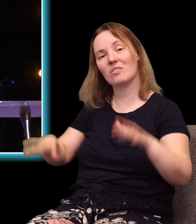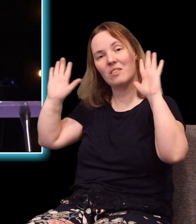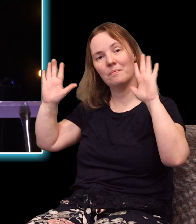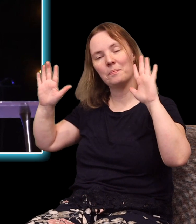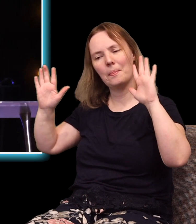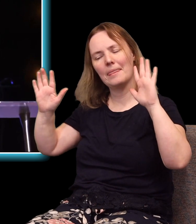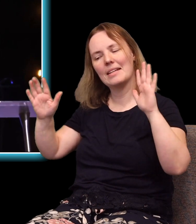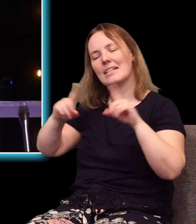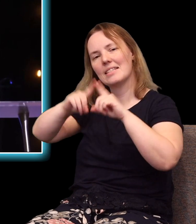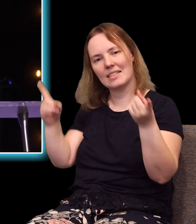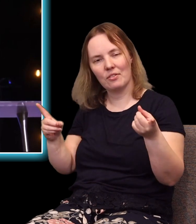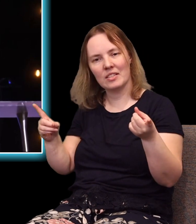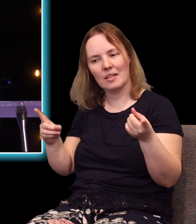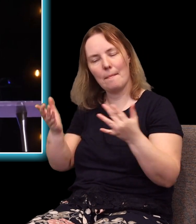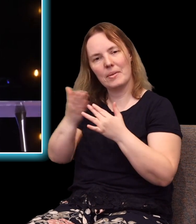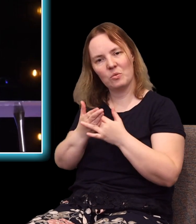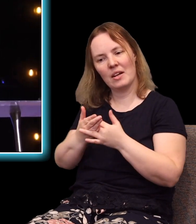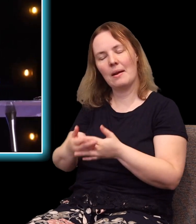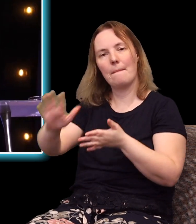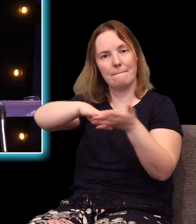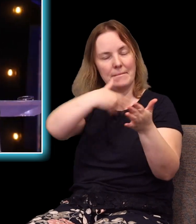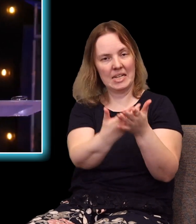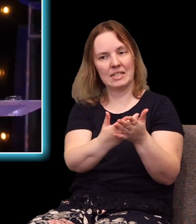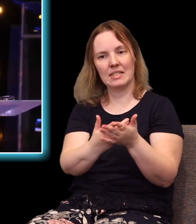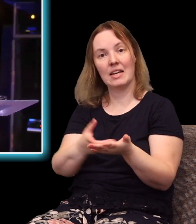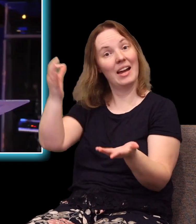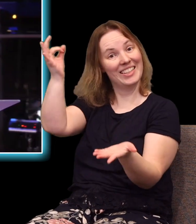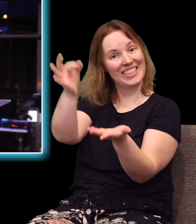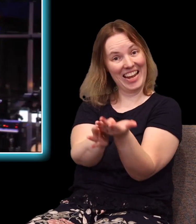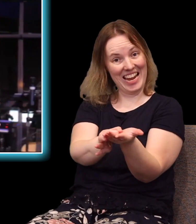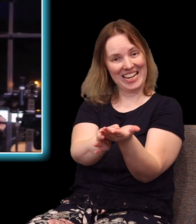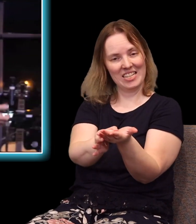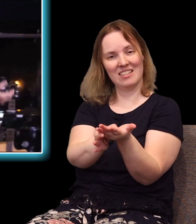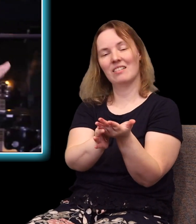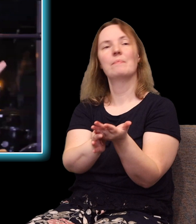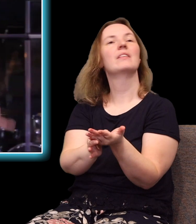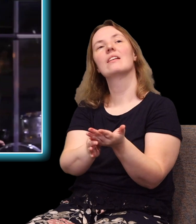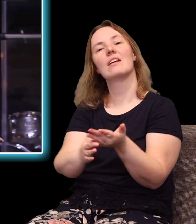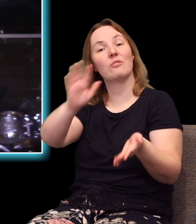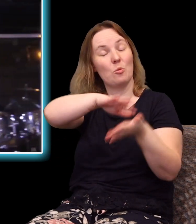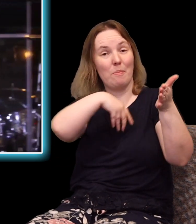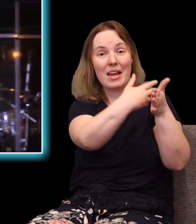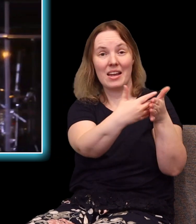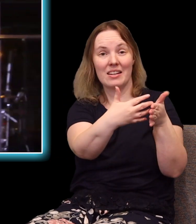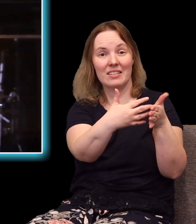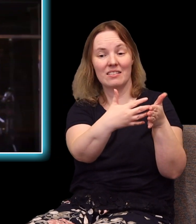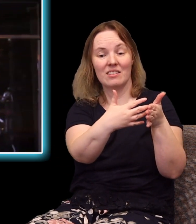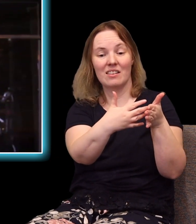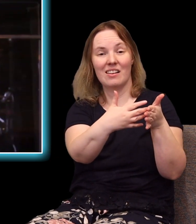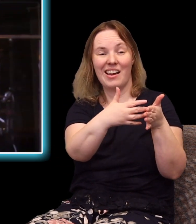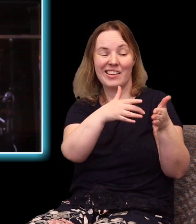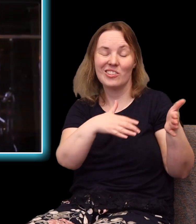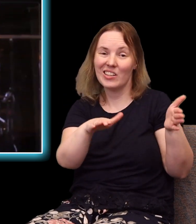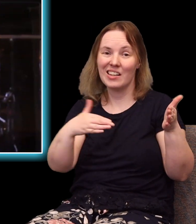between paint and stain. A Christian lifestyle is like paint. right? If you paint something, what happens when you